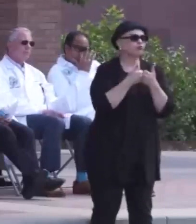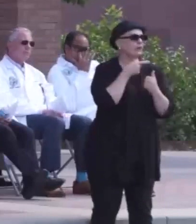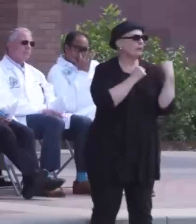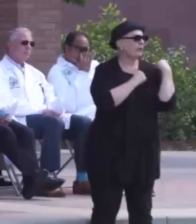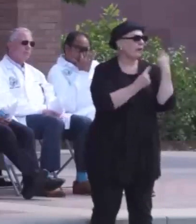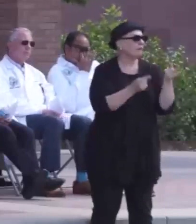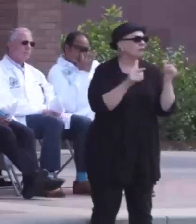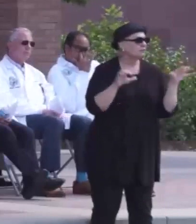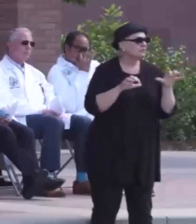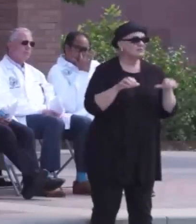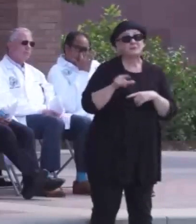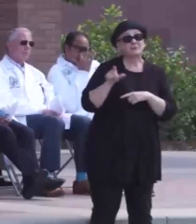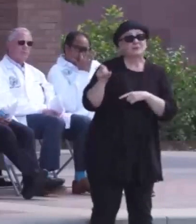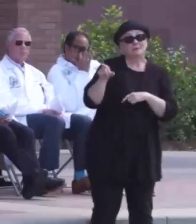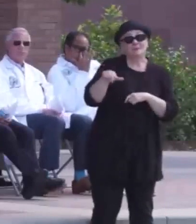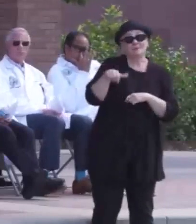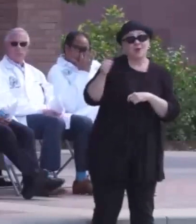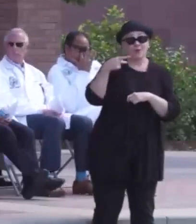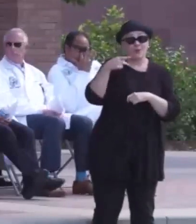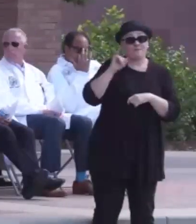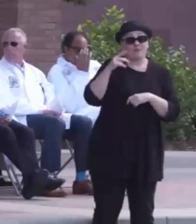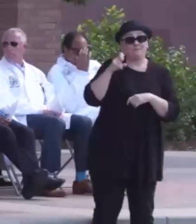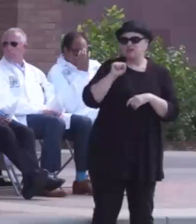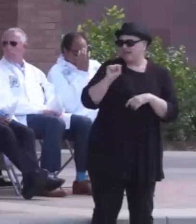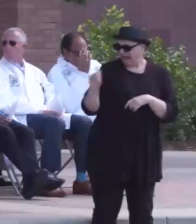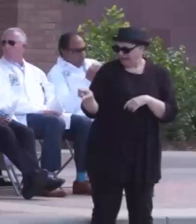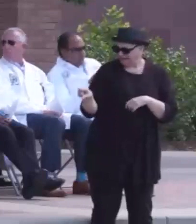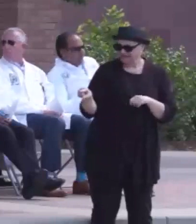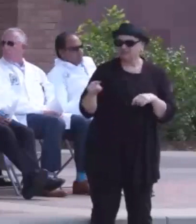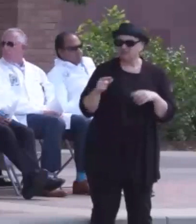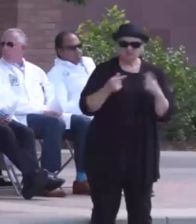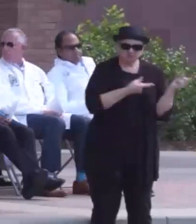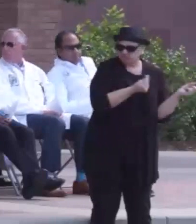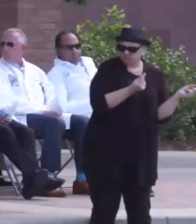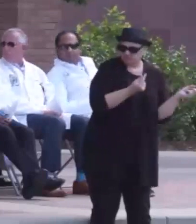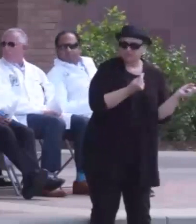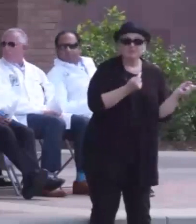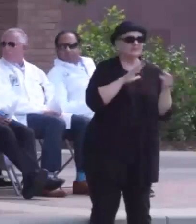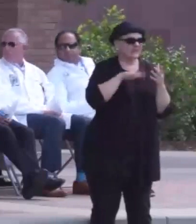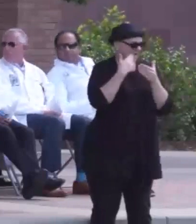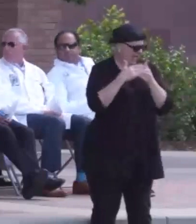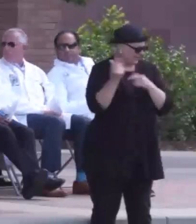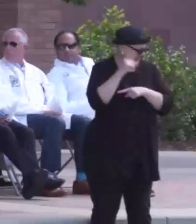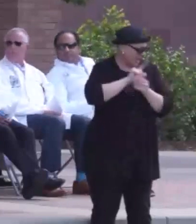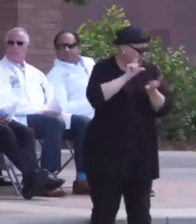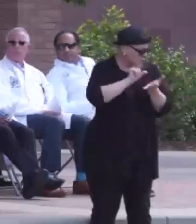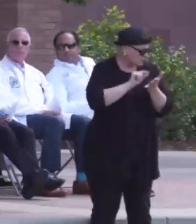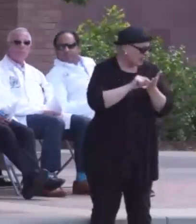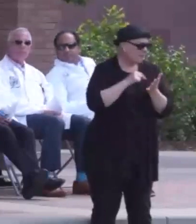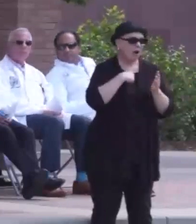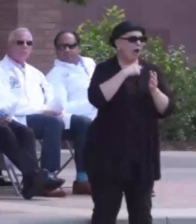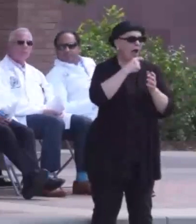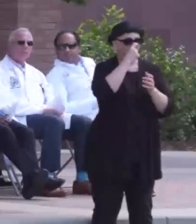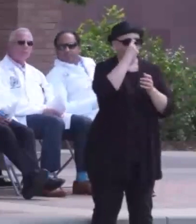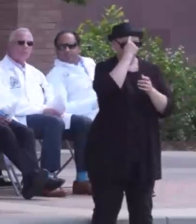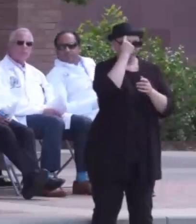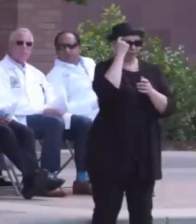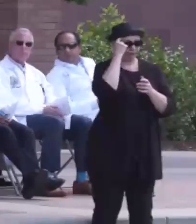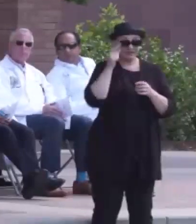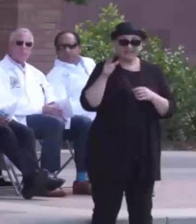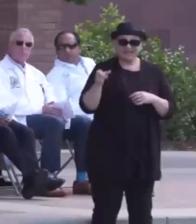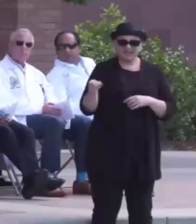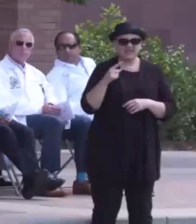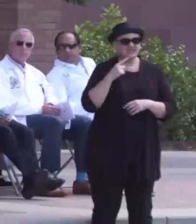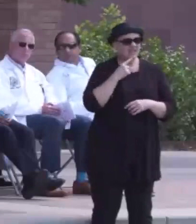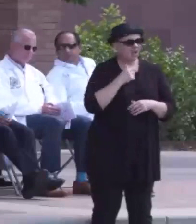was asked about this, and I'll never forget the quote in the Tribune the next day, because what Pippen said was, "What a